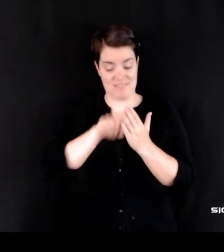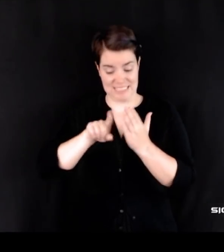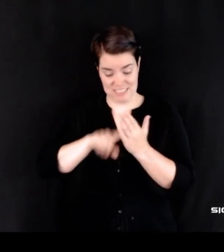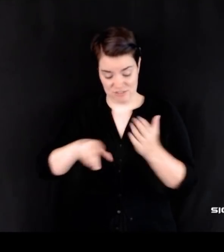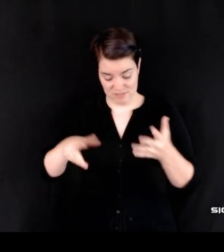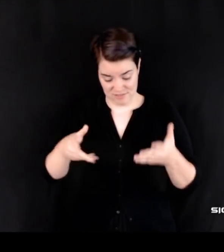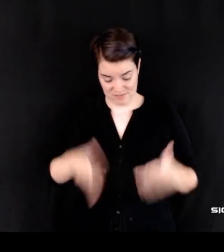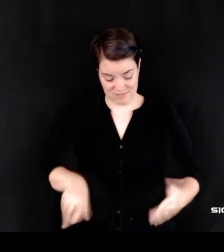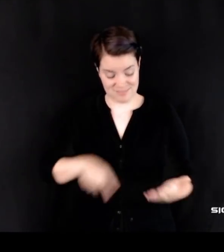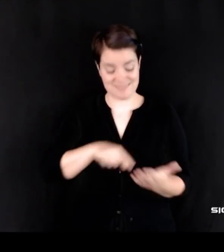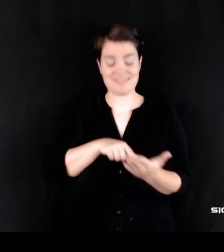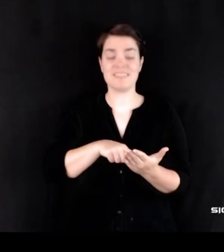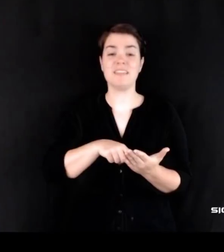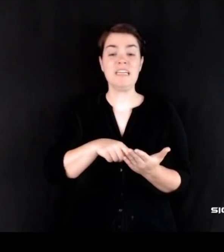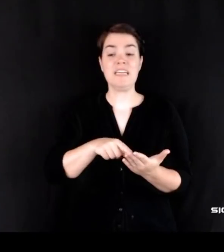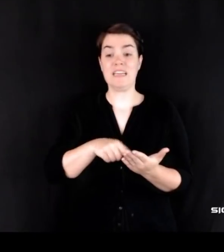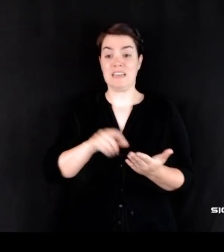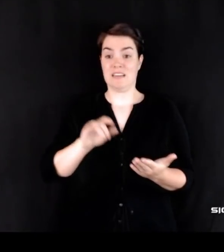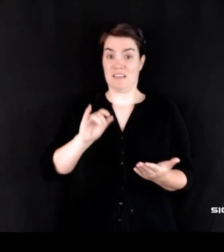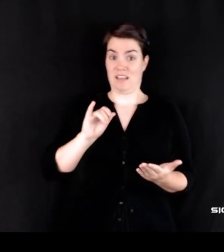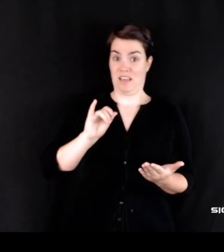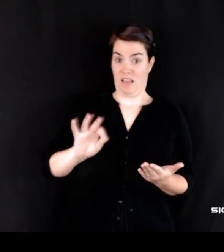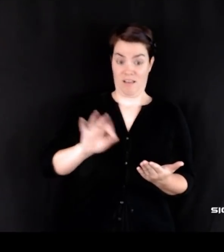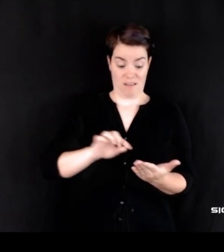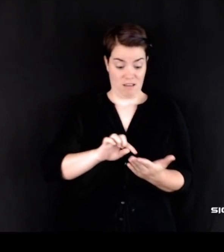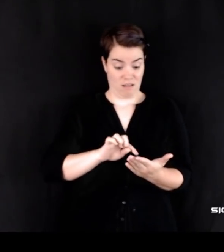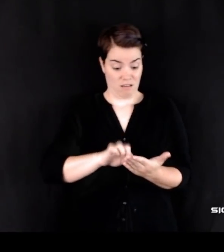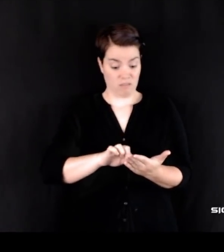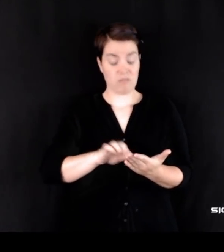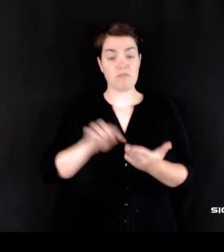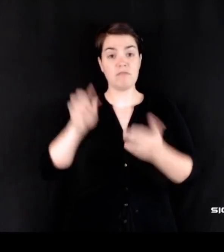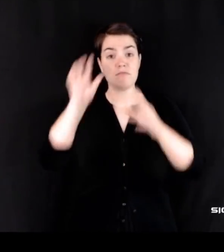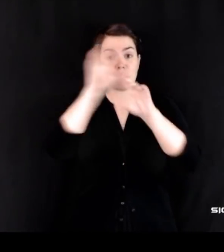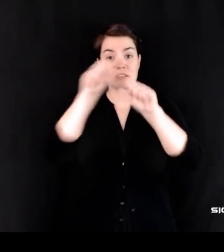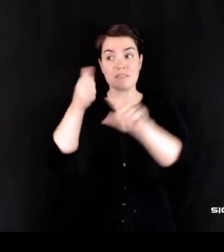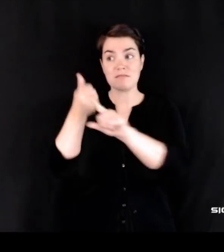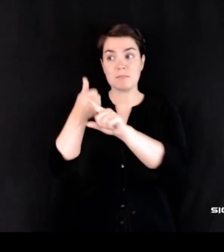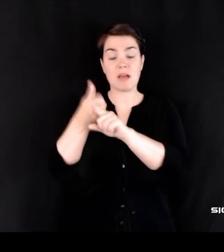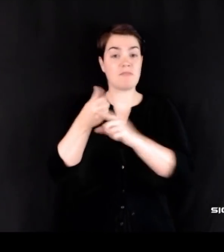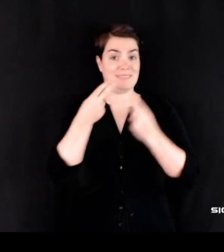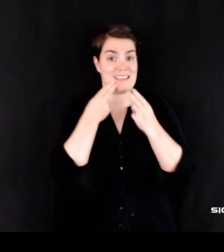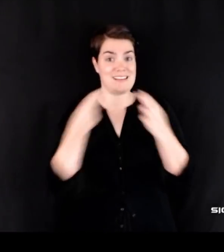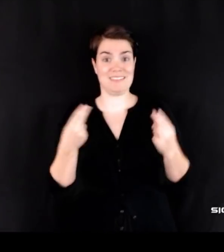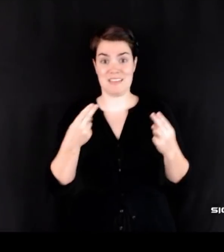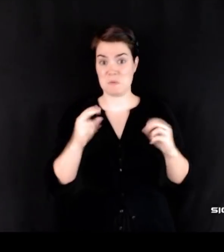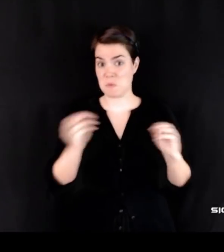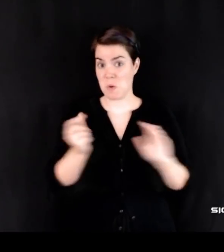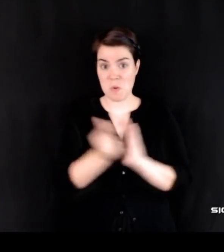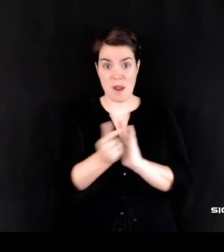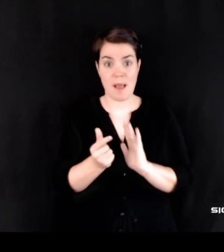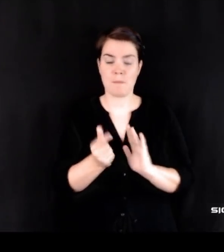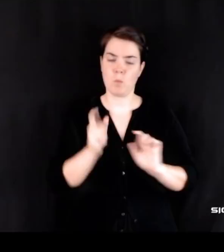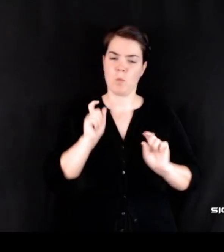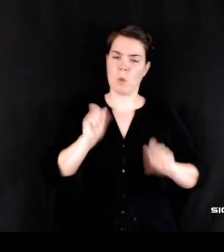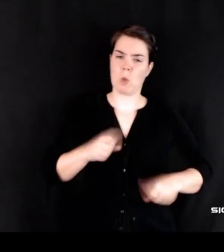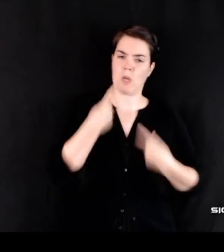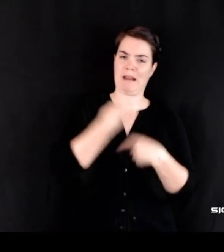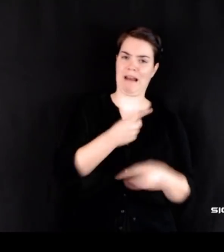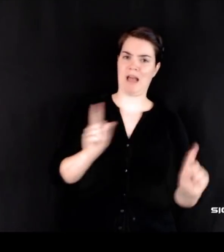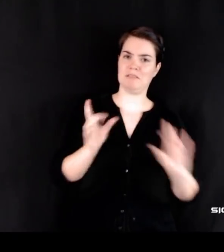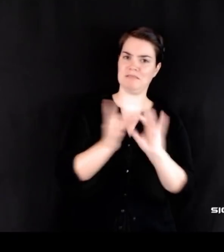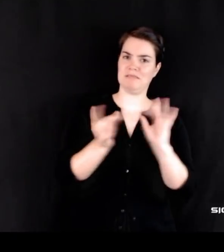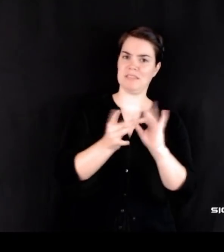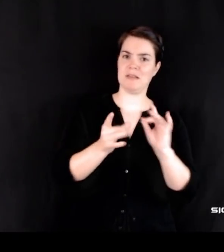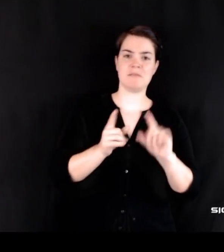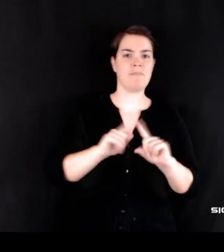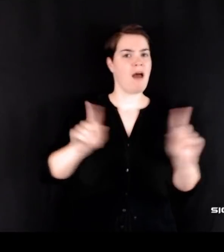investigation, if we had had confidence that the president clearly did not commit a crime, we would have said so. We did